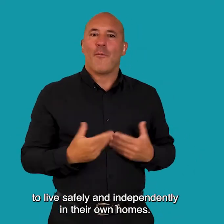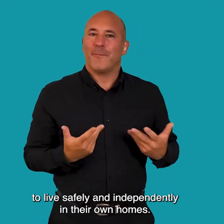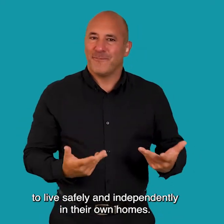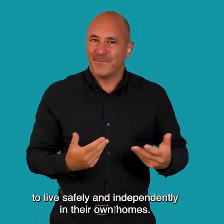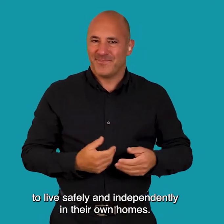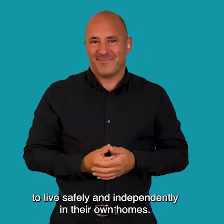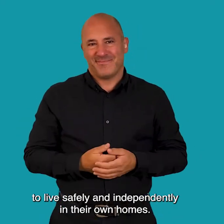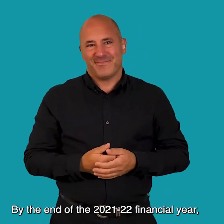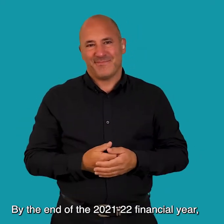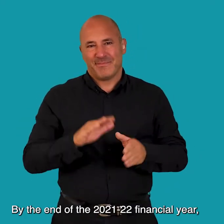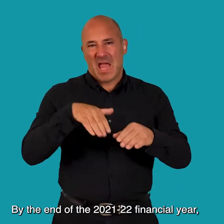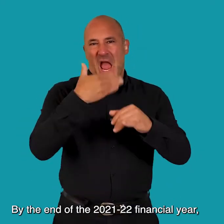homes. By the end of the